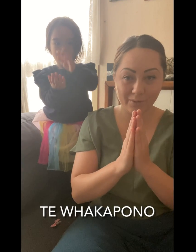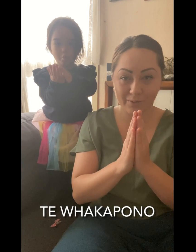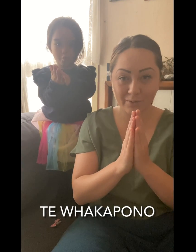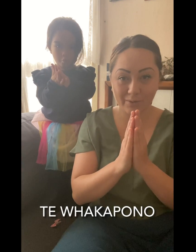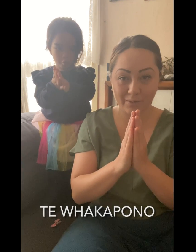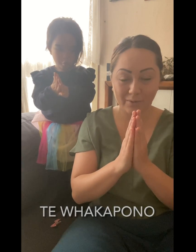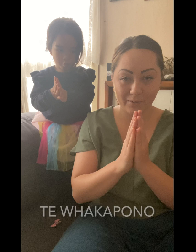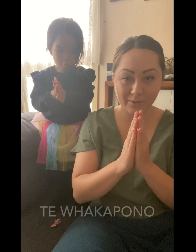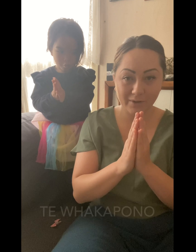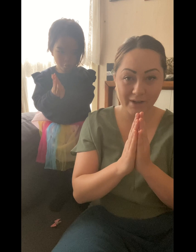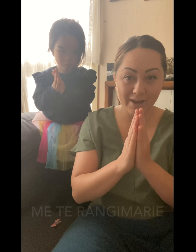whakapono.